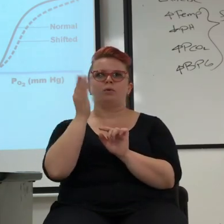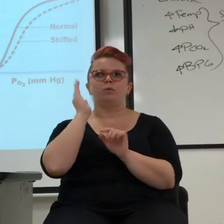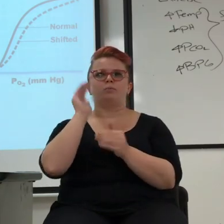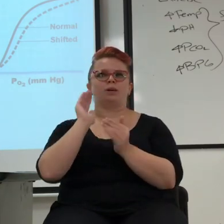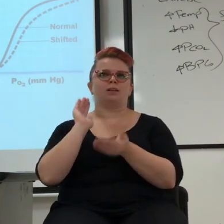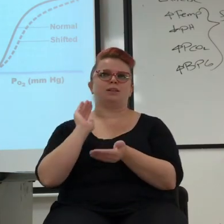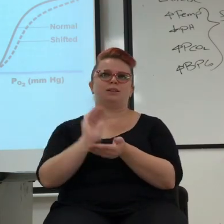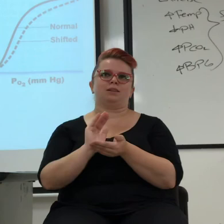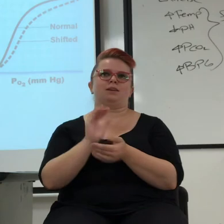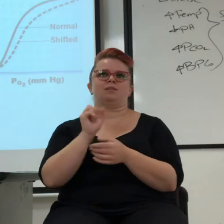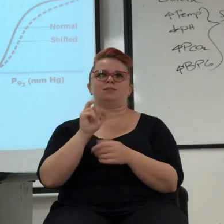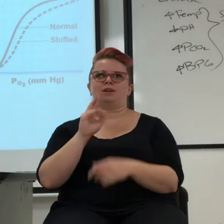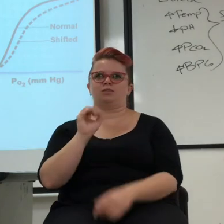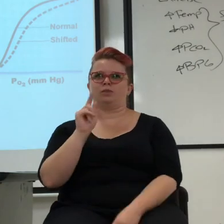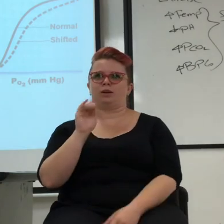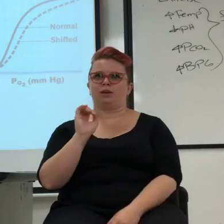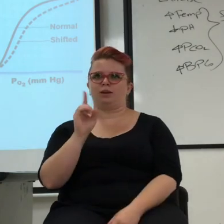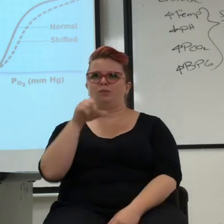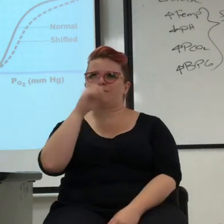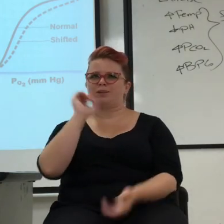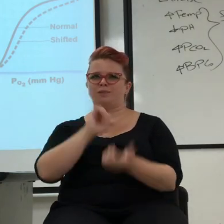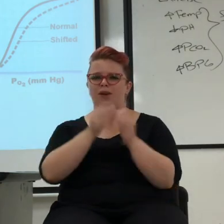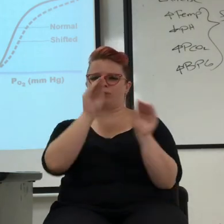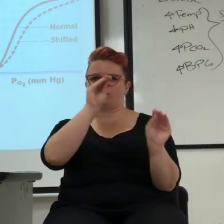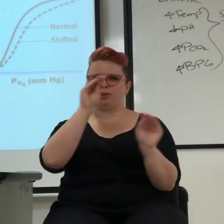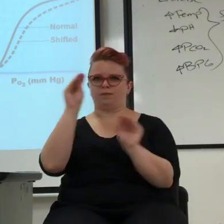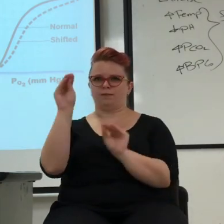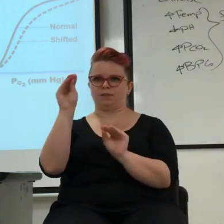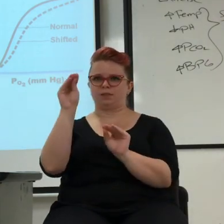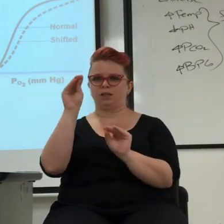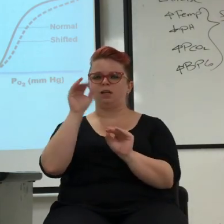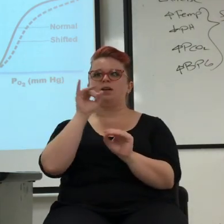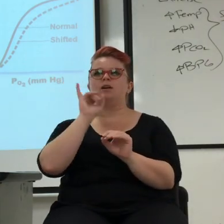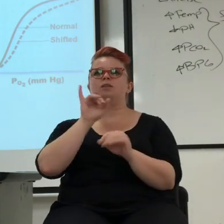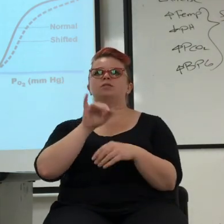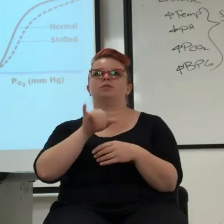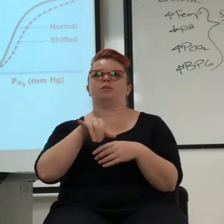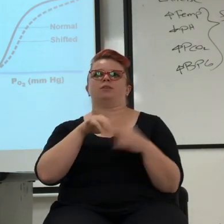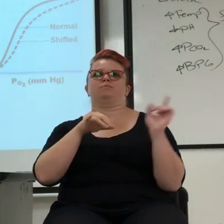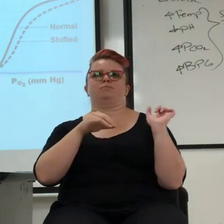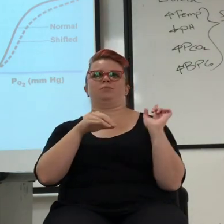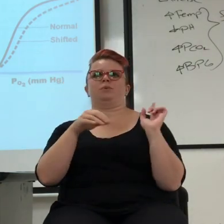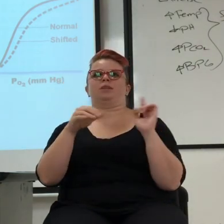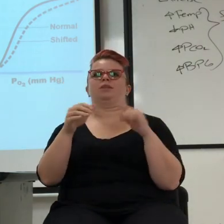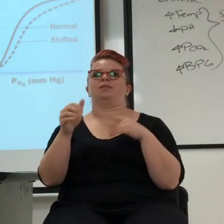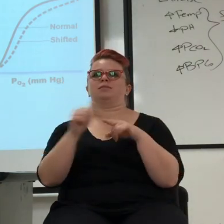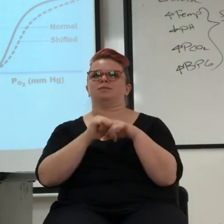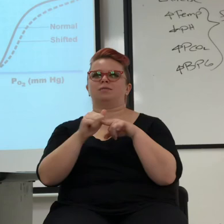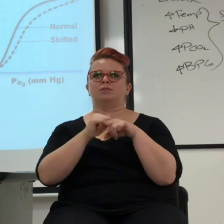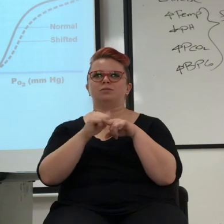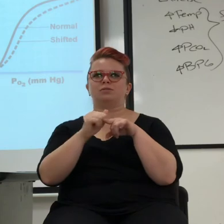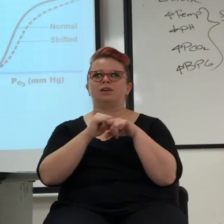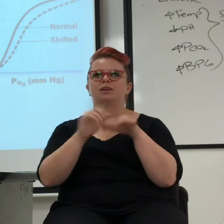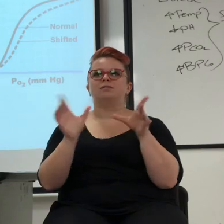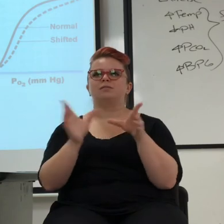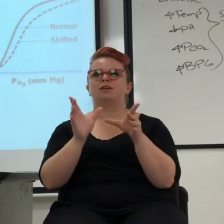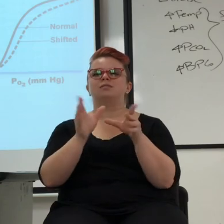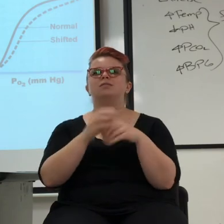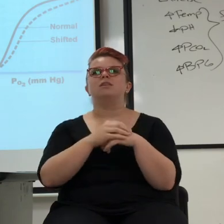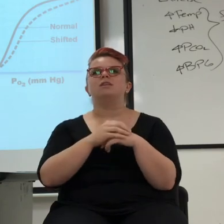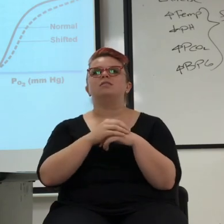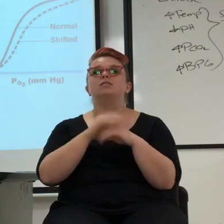nature of the shift. So that's what this exercise does. Now you can shift the other way.